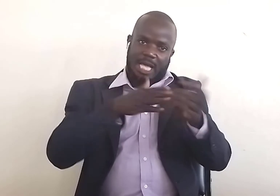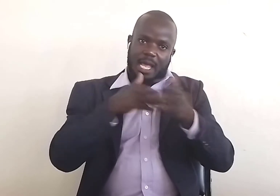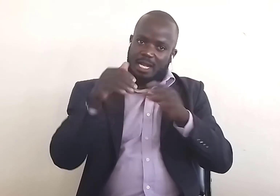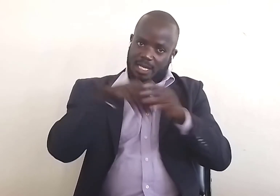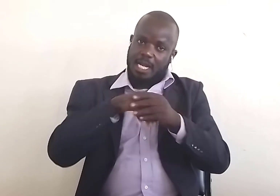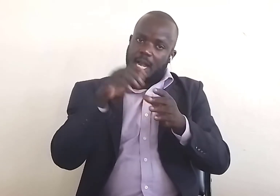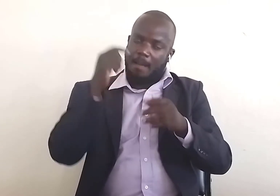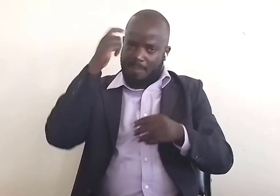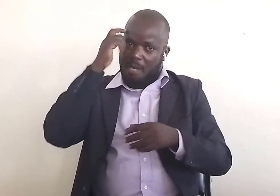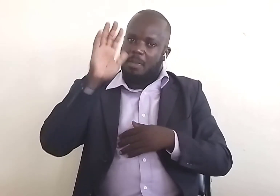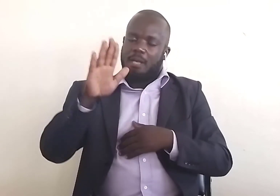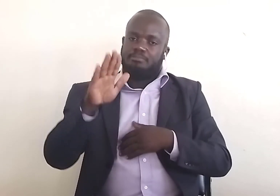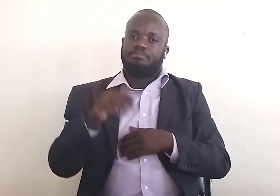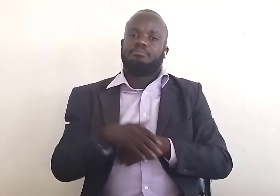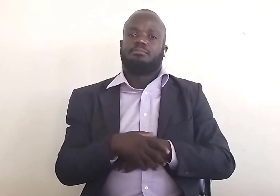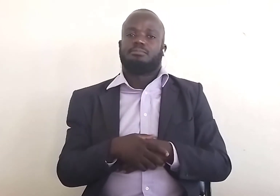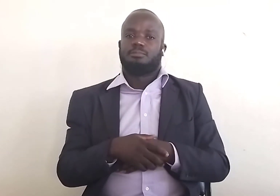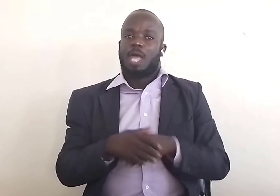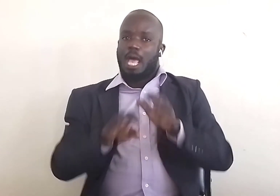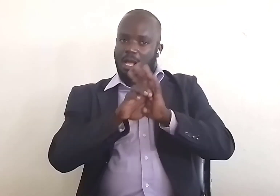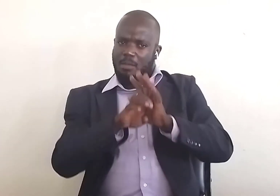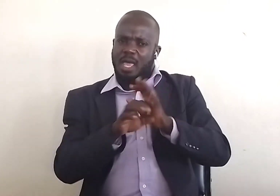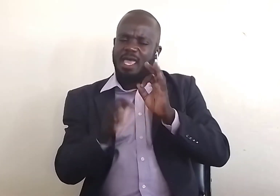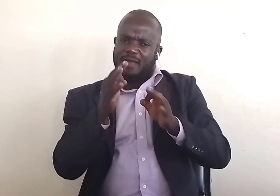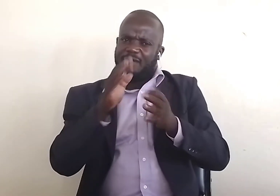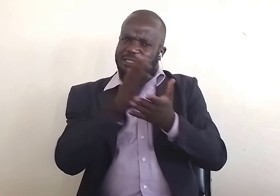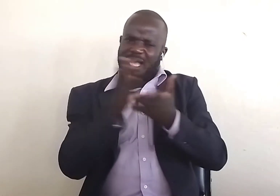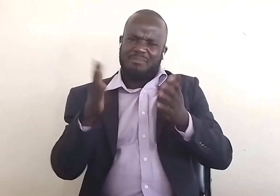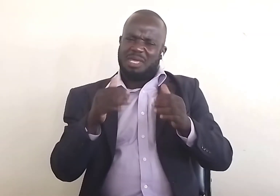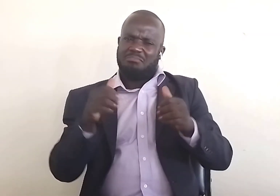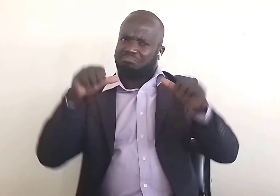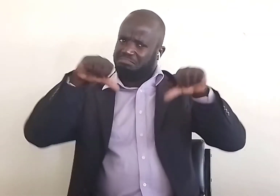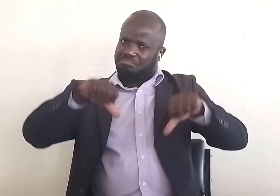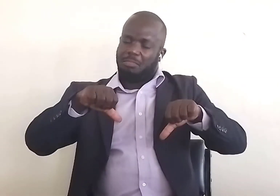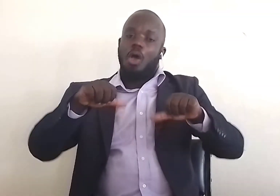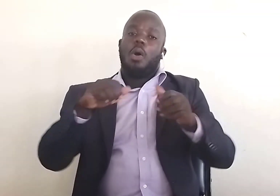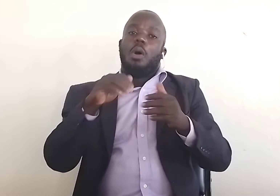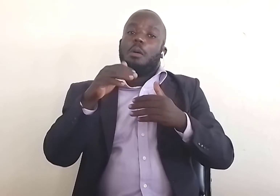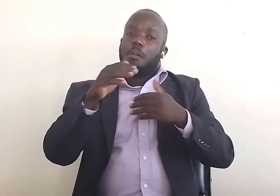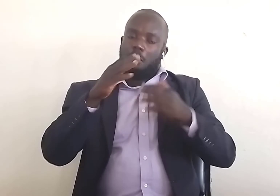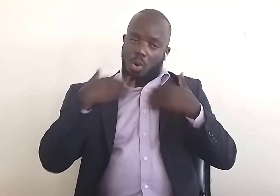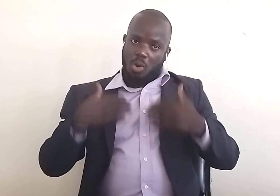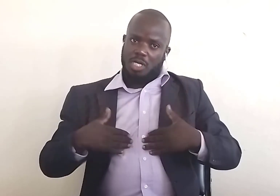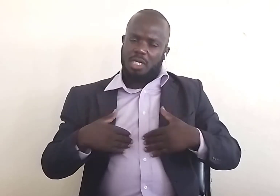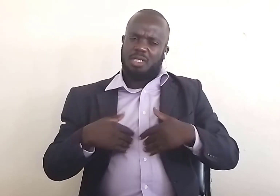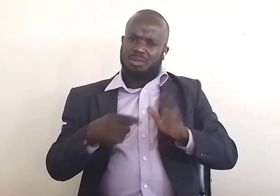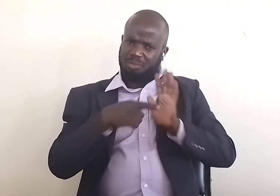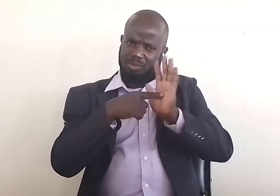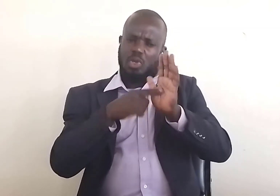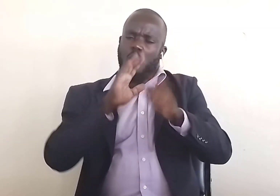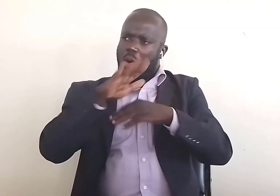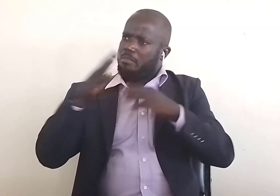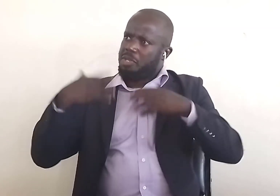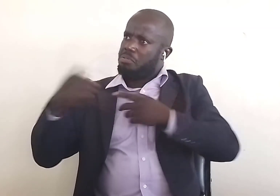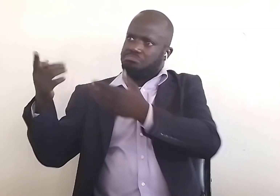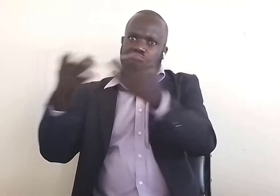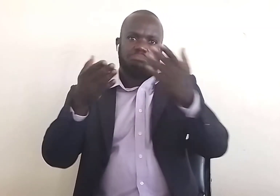As an example, if something doesn't go your way and your body language tells everyone you're upset, people quickly detect that you're